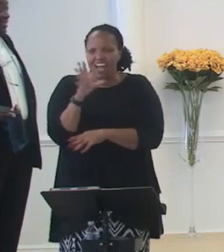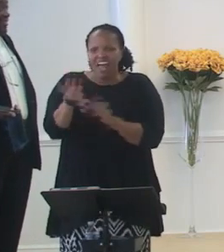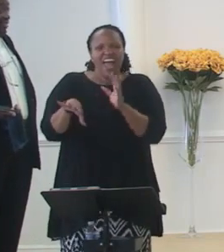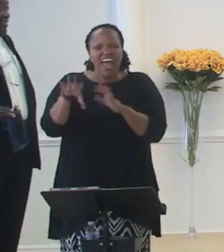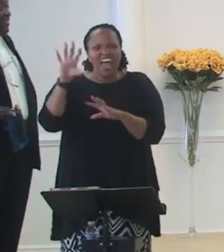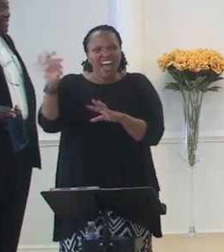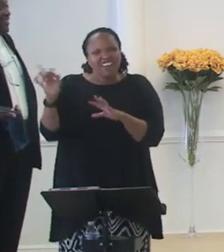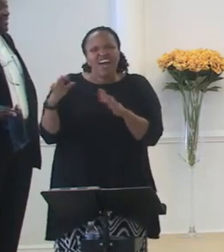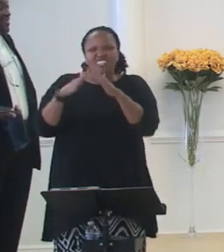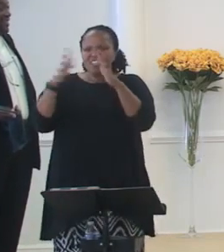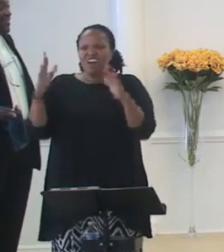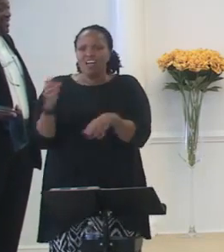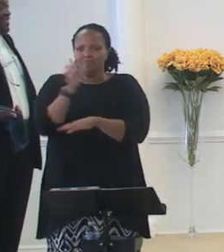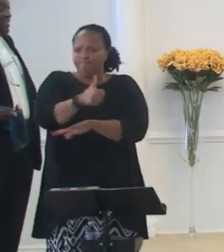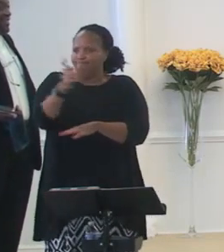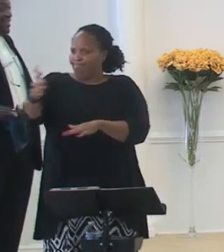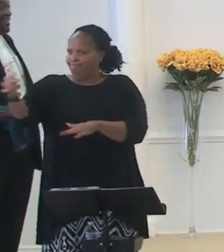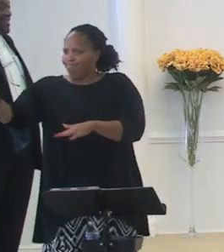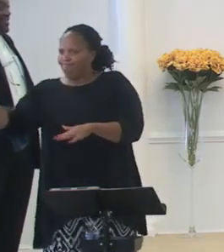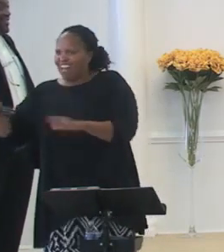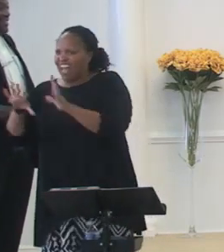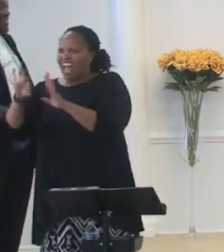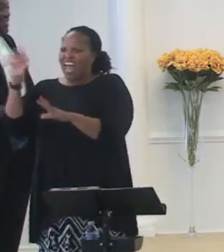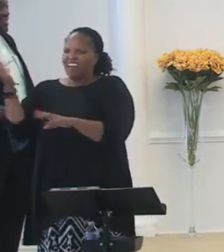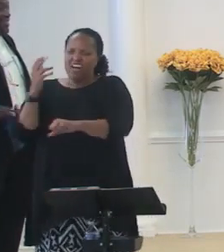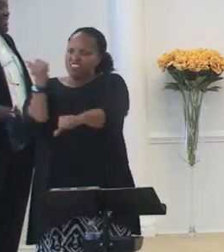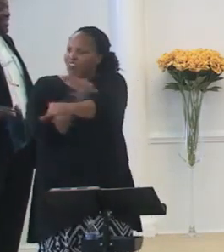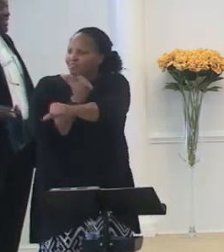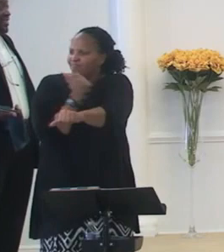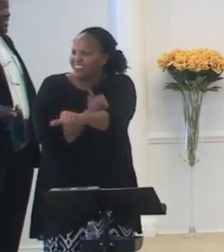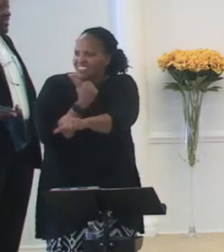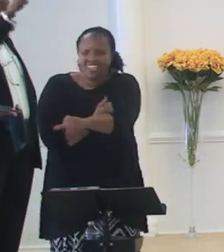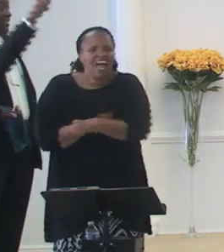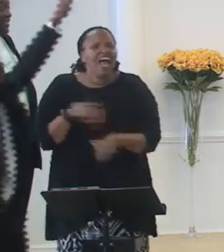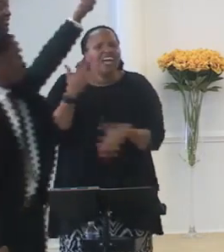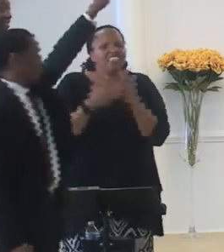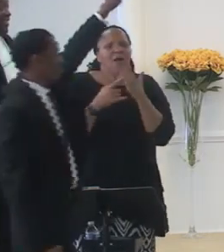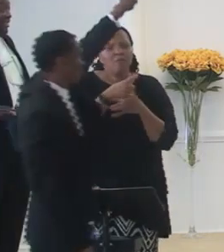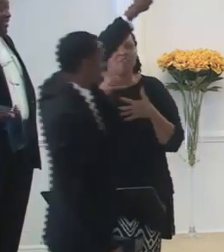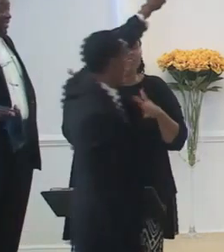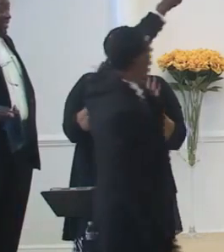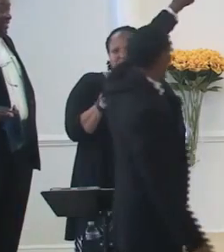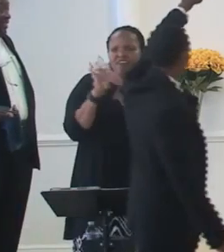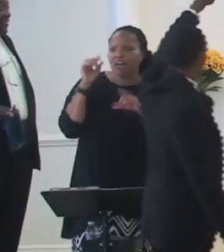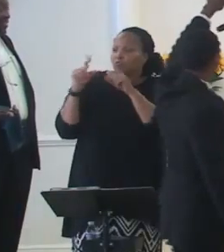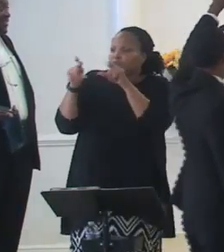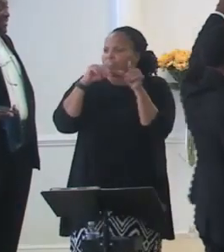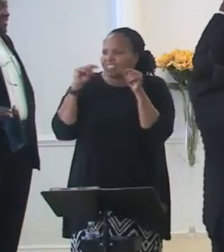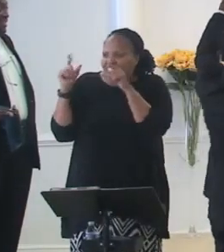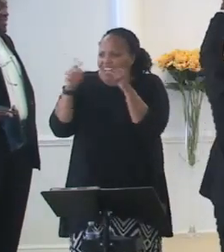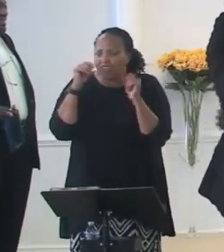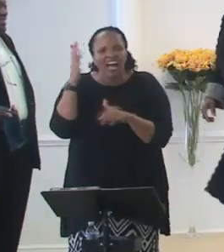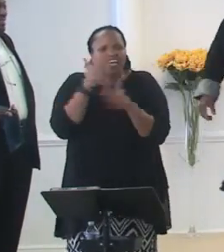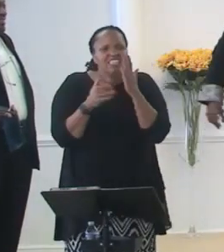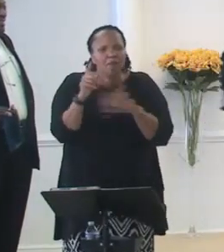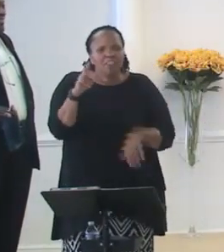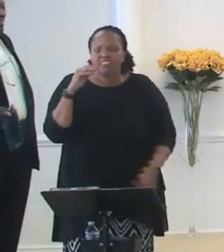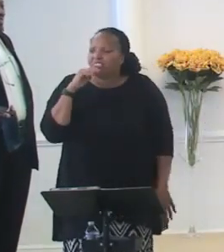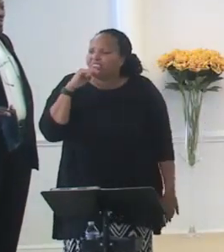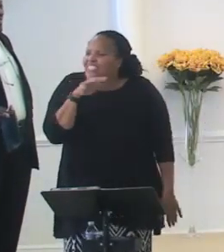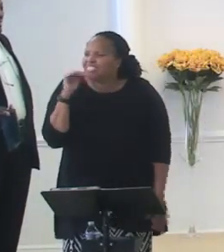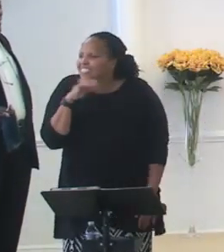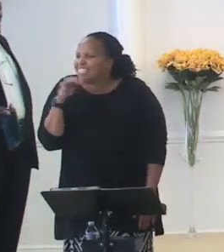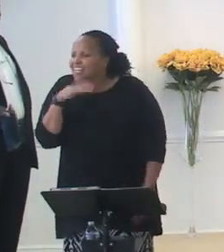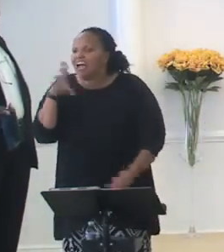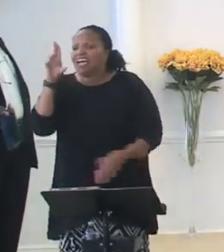house hopping. Some of you he found with a joint in your hand. He found some of you gossiping. Some of you lying. Some of